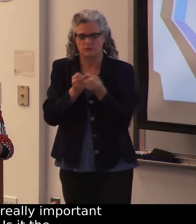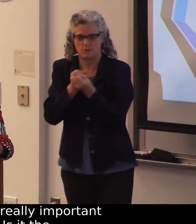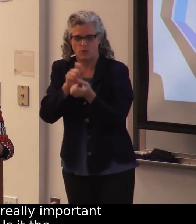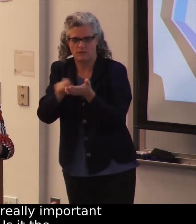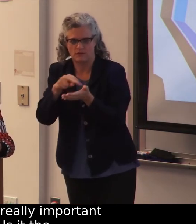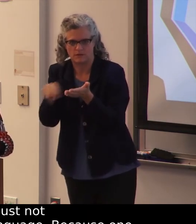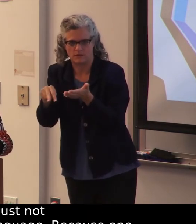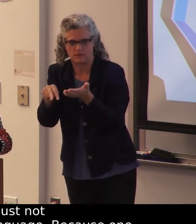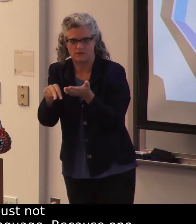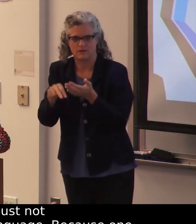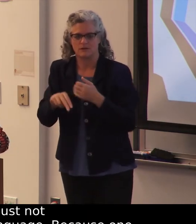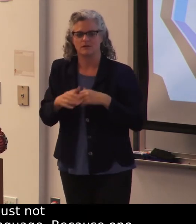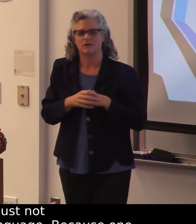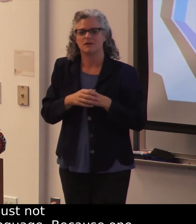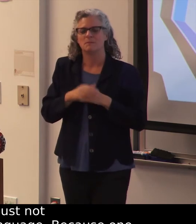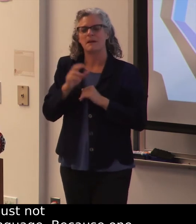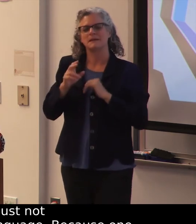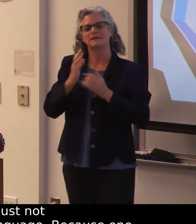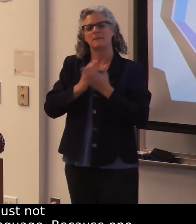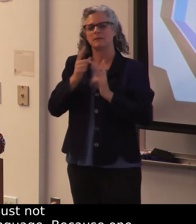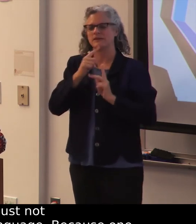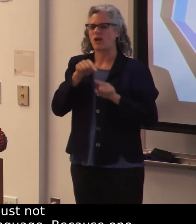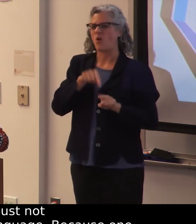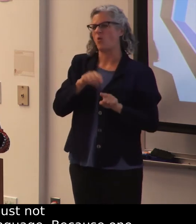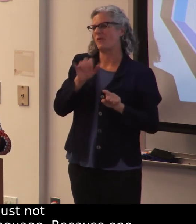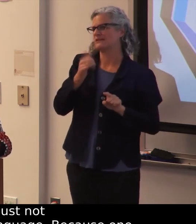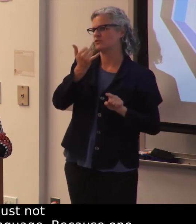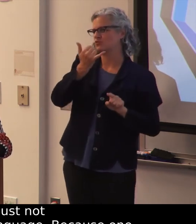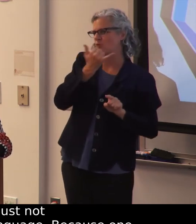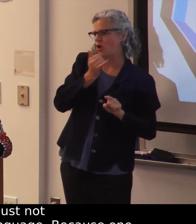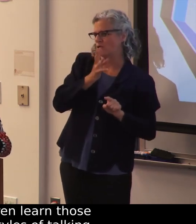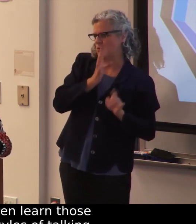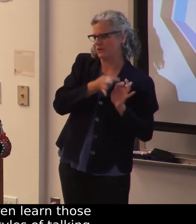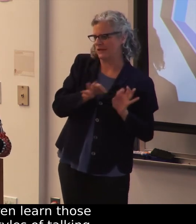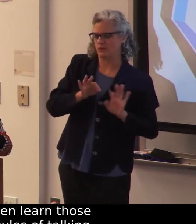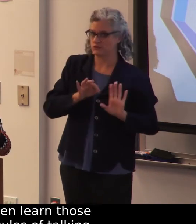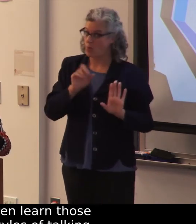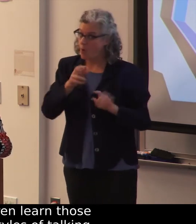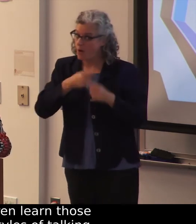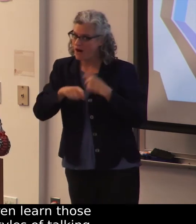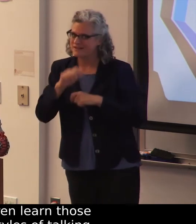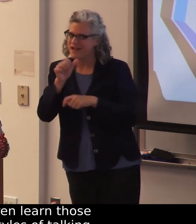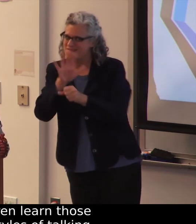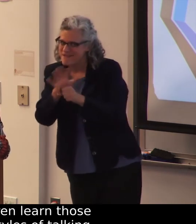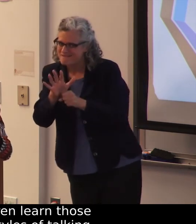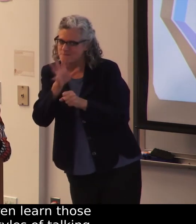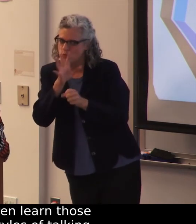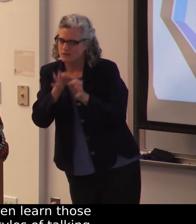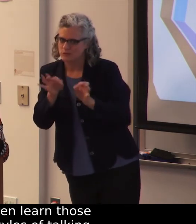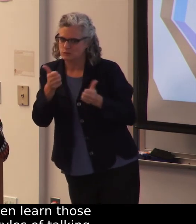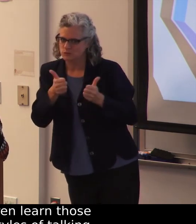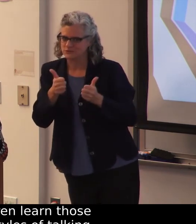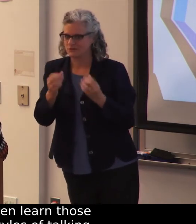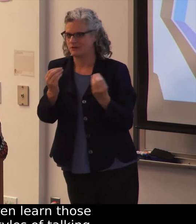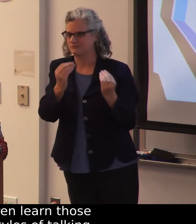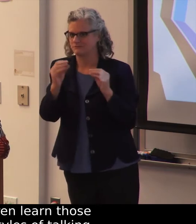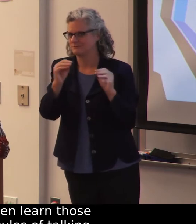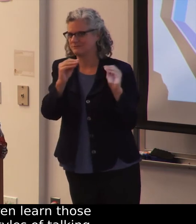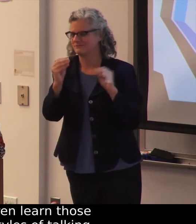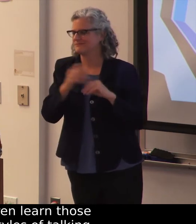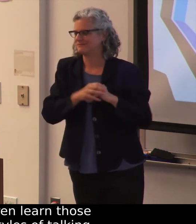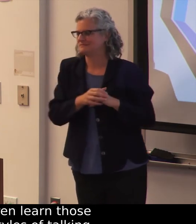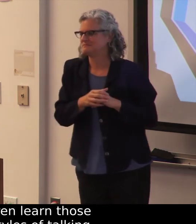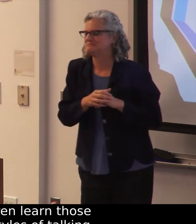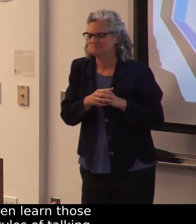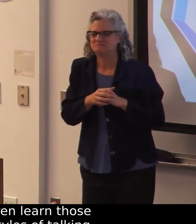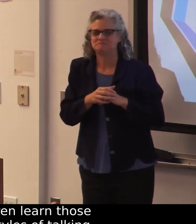spoken language, or is it just not enough spoken language, right? Because one of the ways in which children learn those academic styles